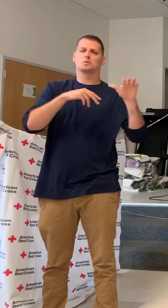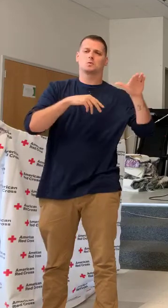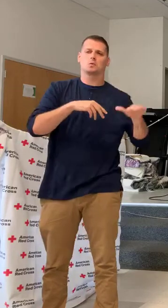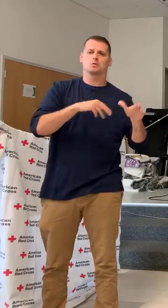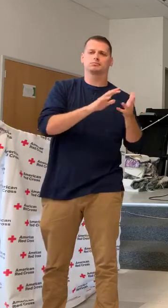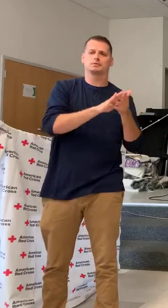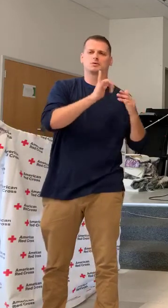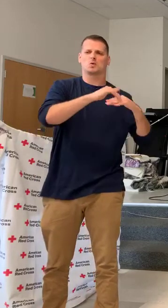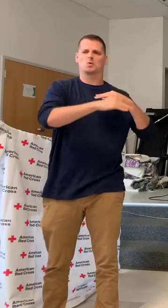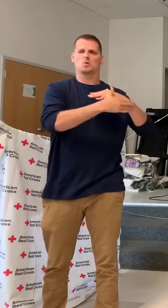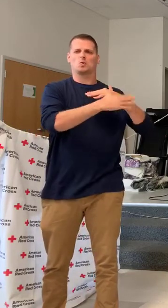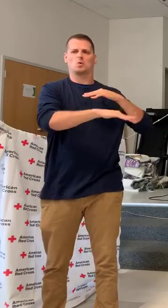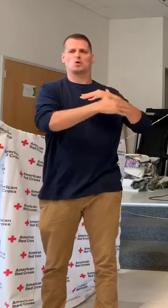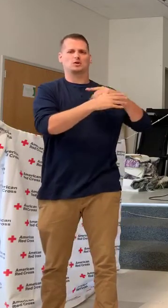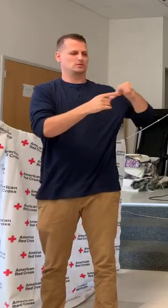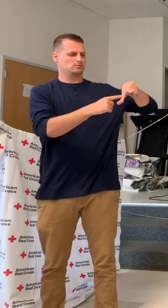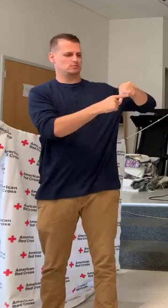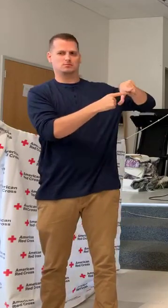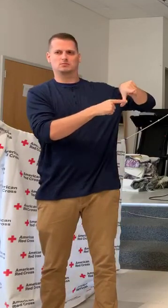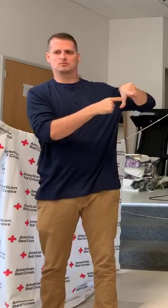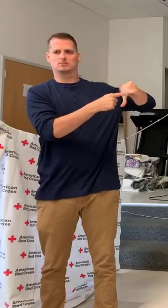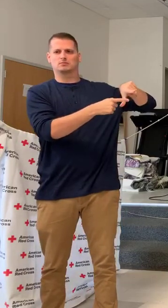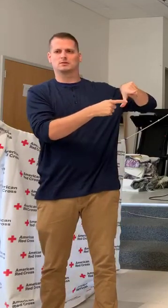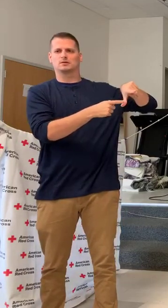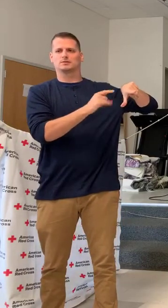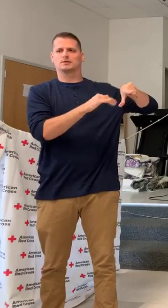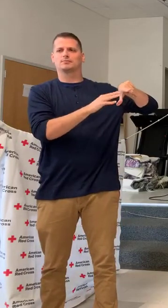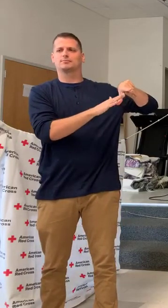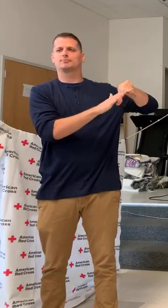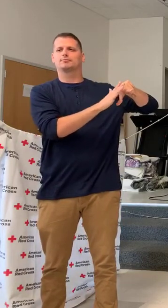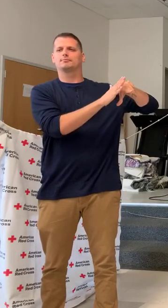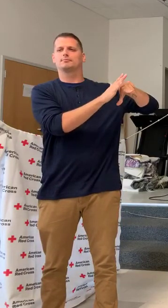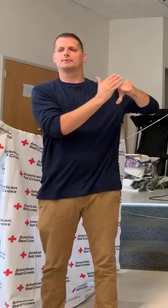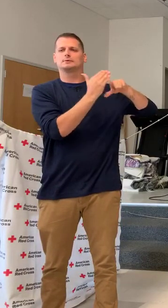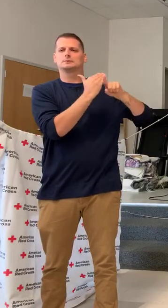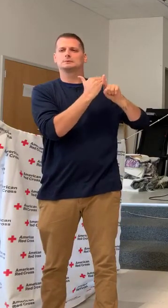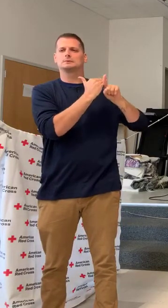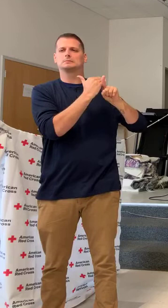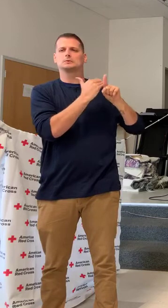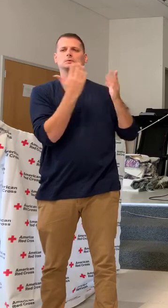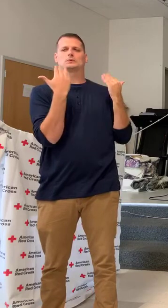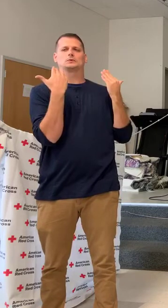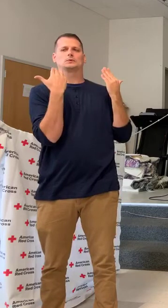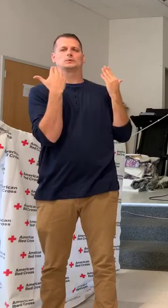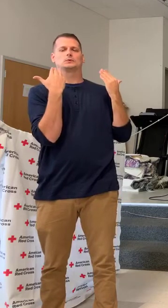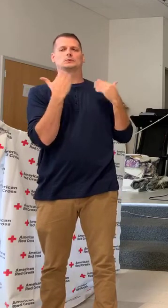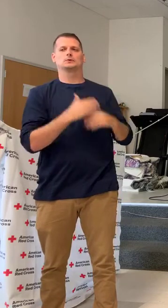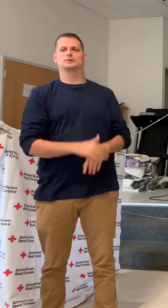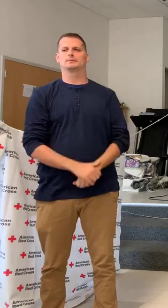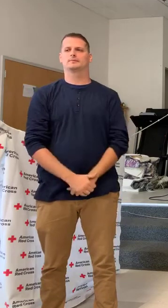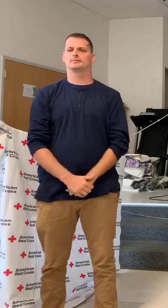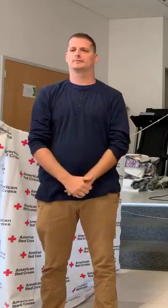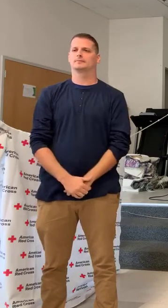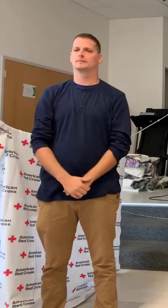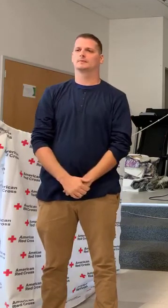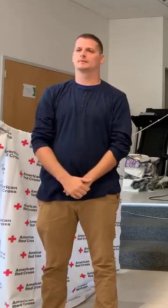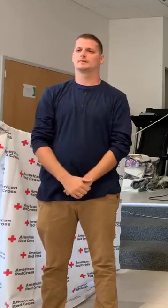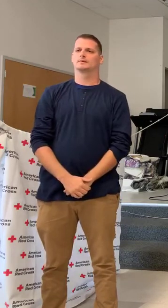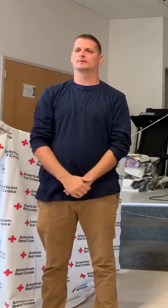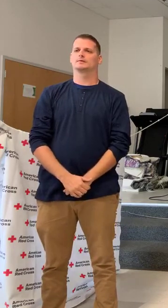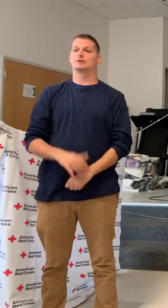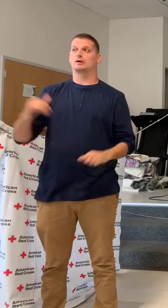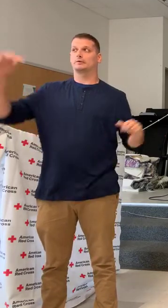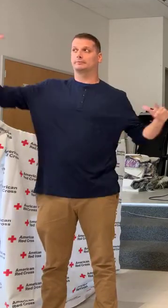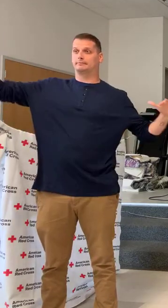some around the northern portion of Alaska. So with those two not too far away, it is a possibility one of those will swing through and